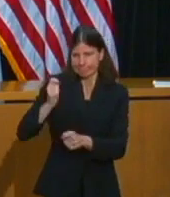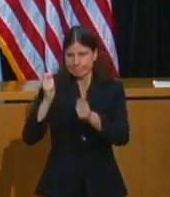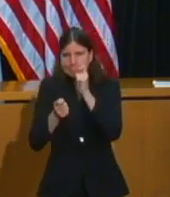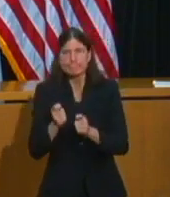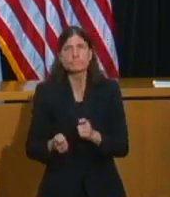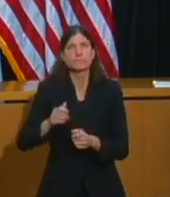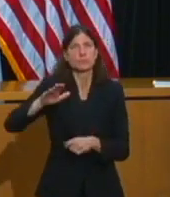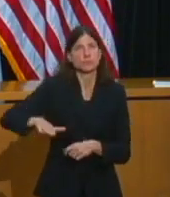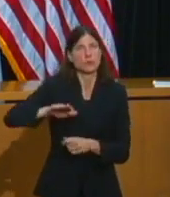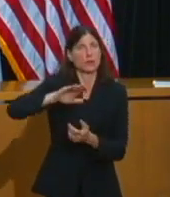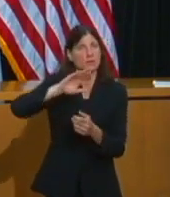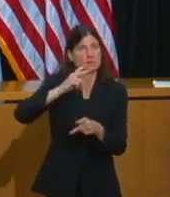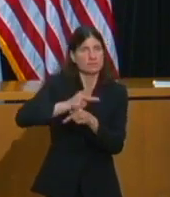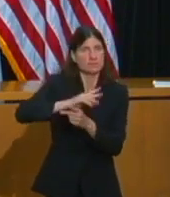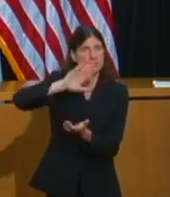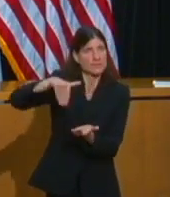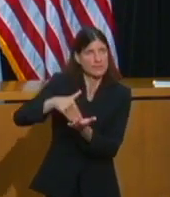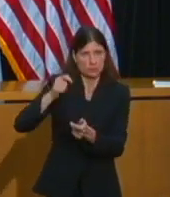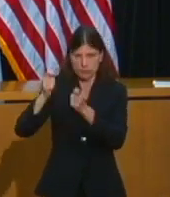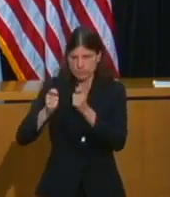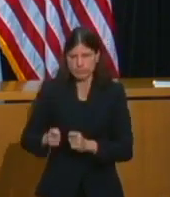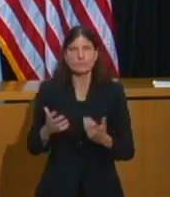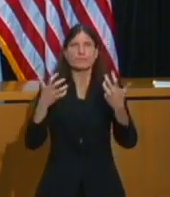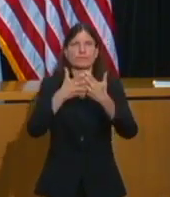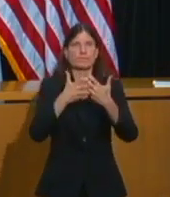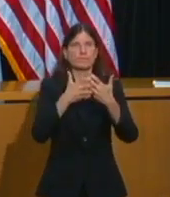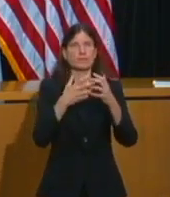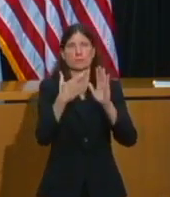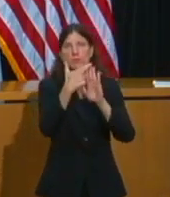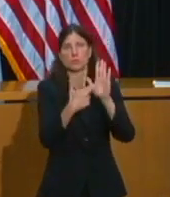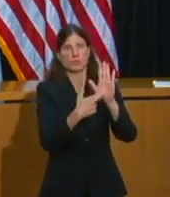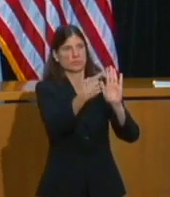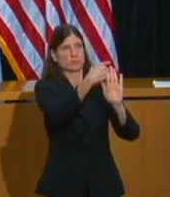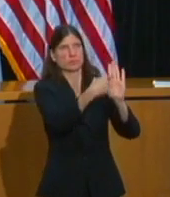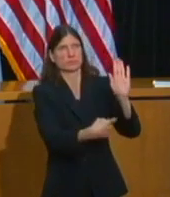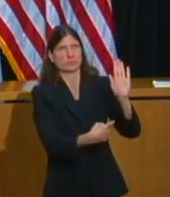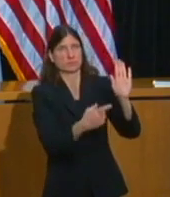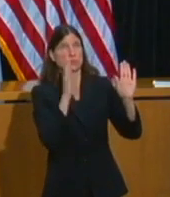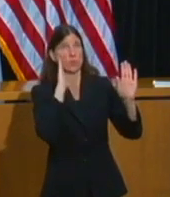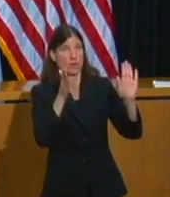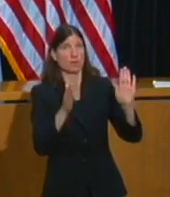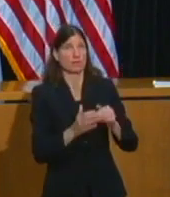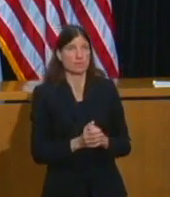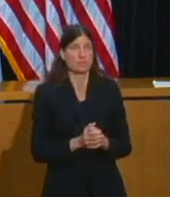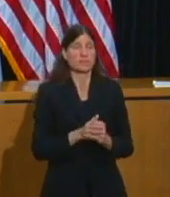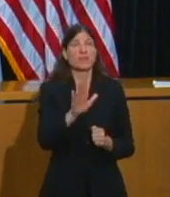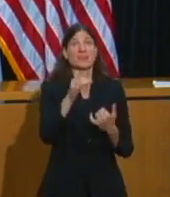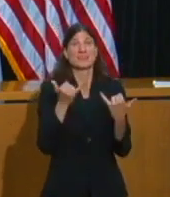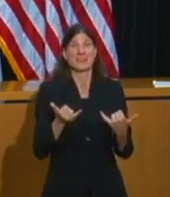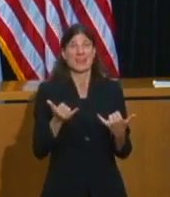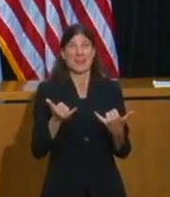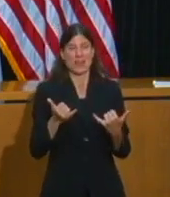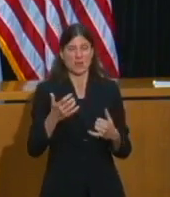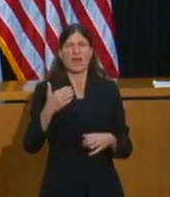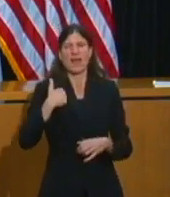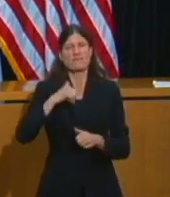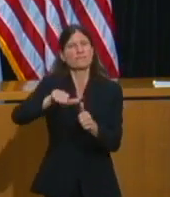childcare program through the transition, simply to ensure that essential families are not left without care as we reopen at